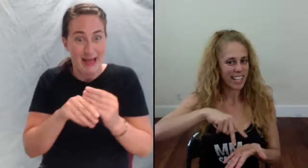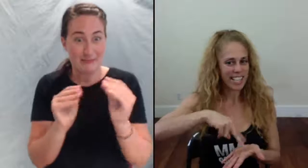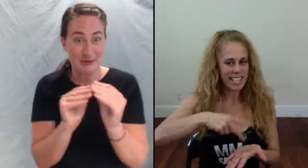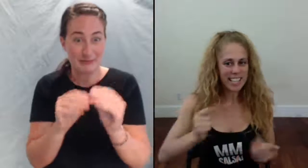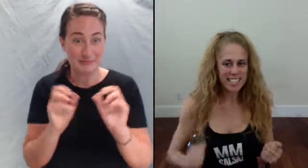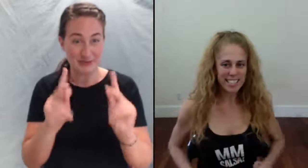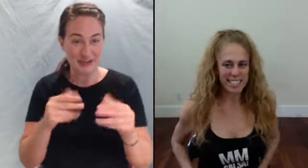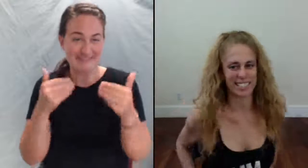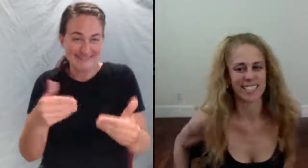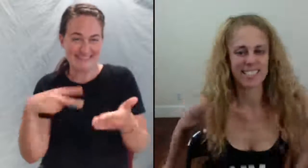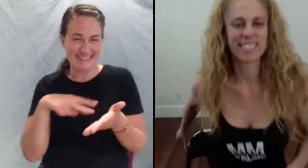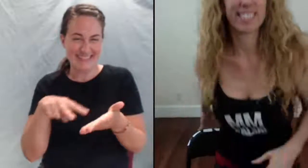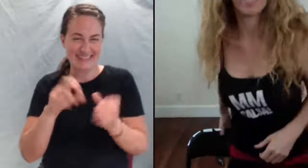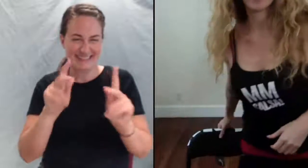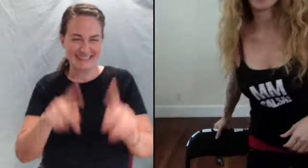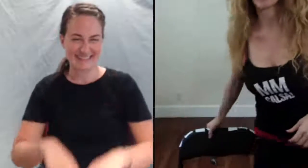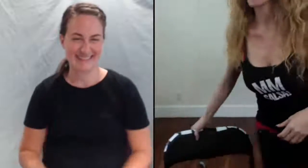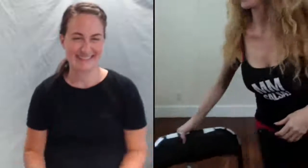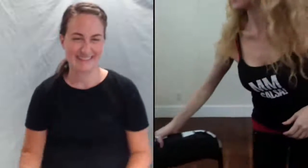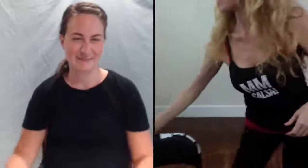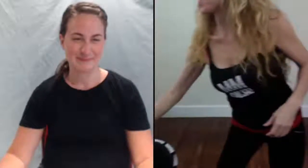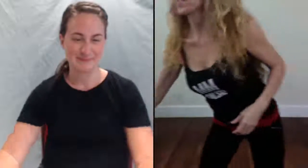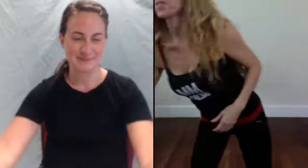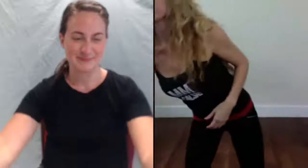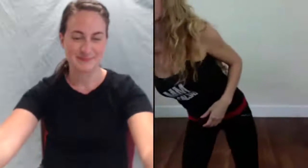right, let's dance.